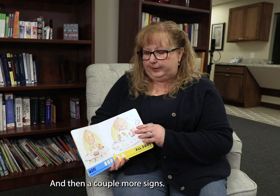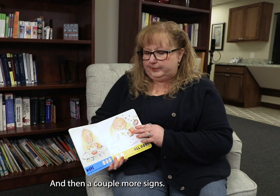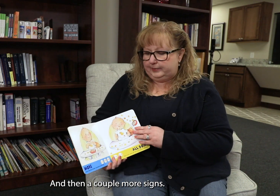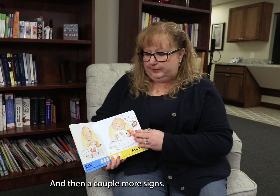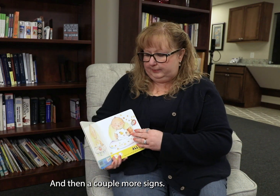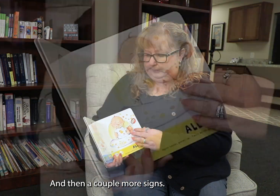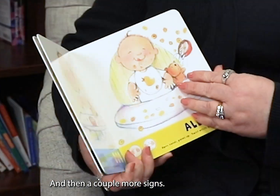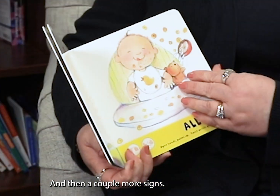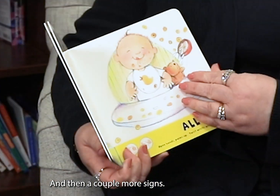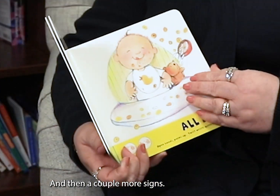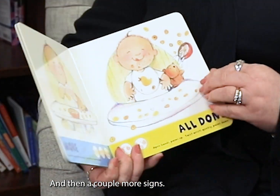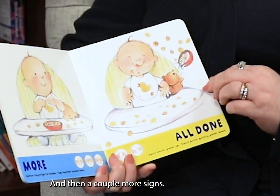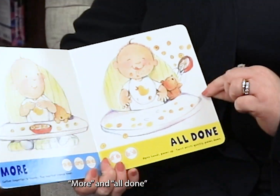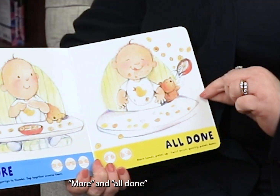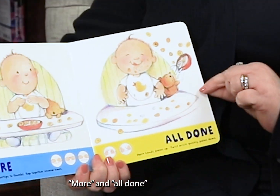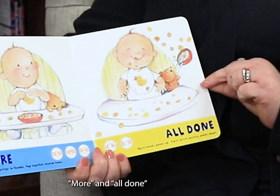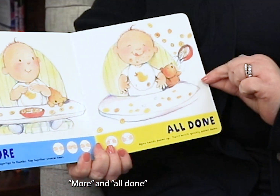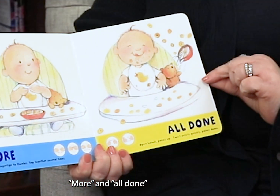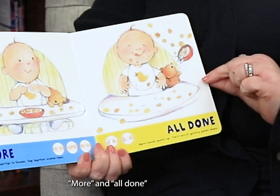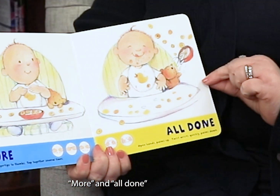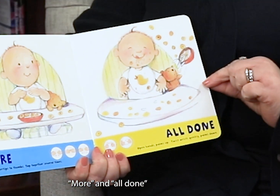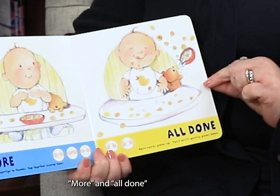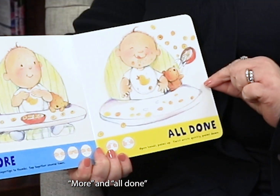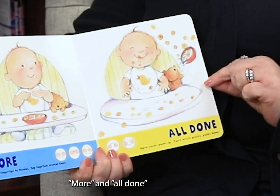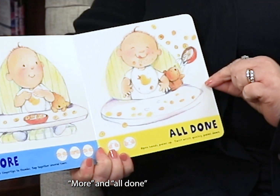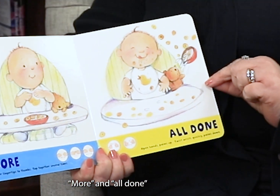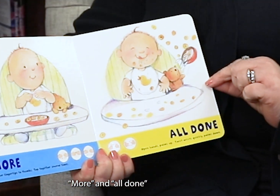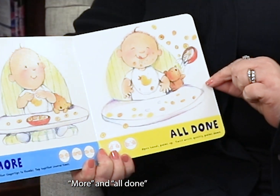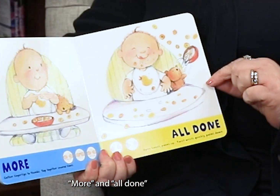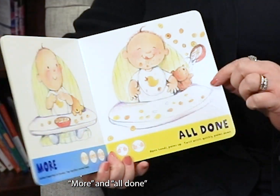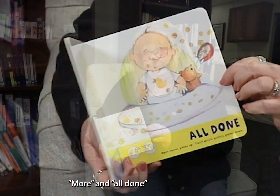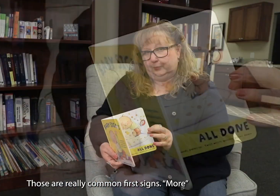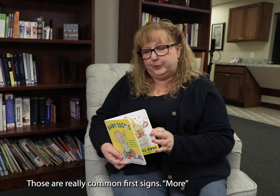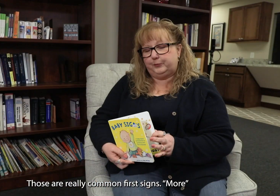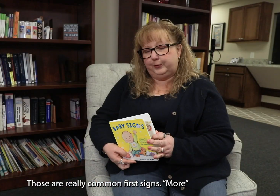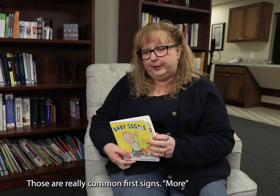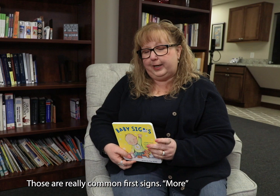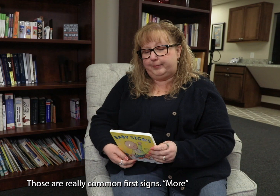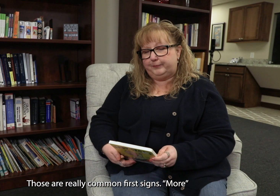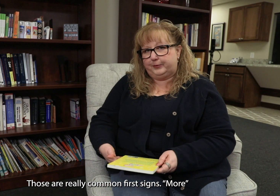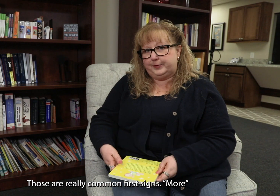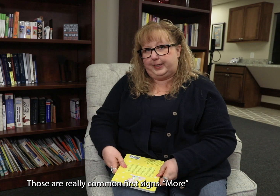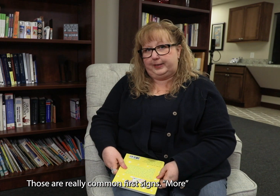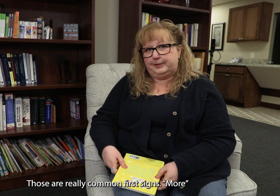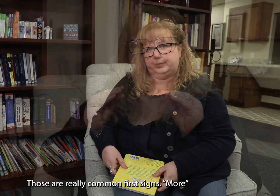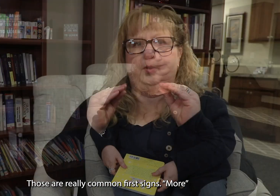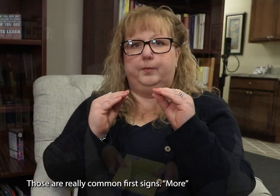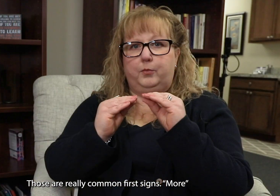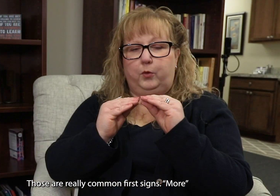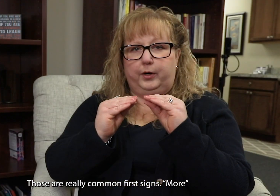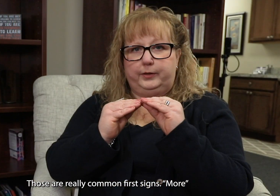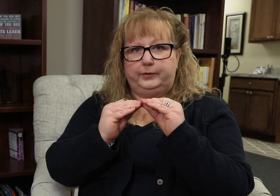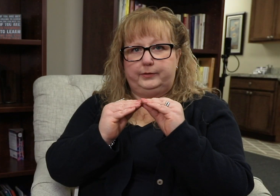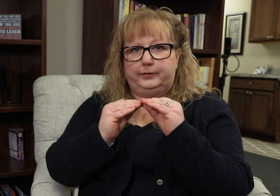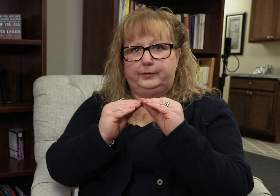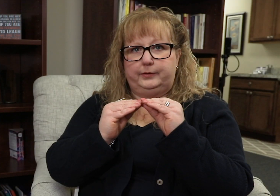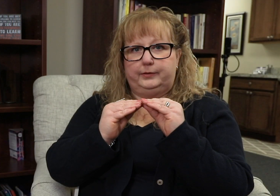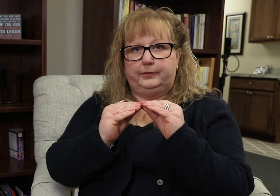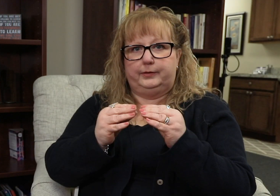signs, more and all done. Those are really common first signs, more